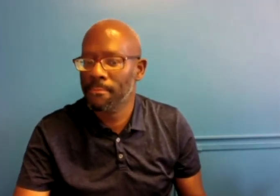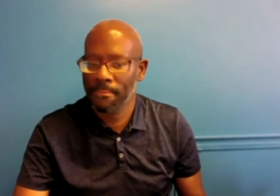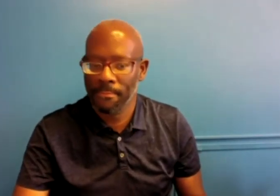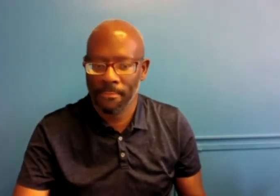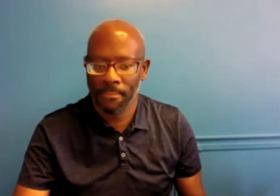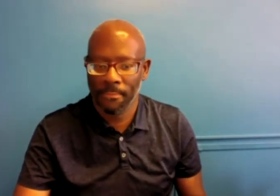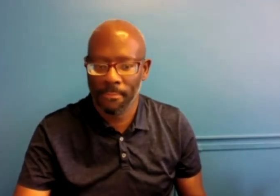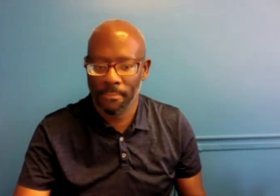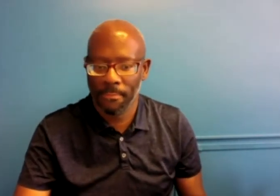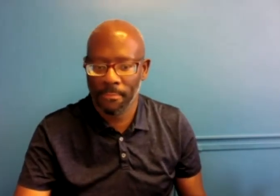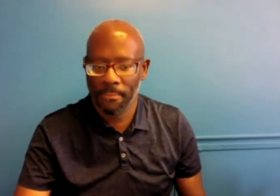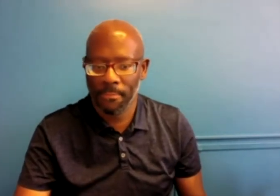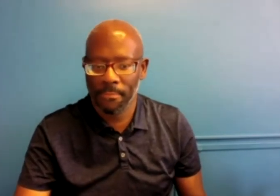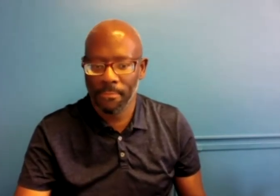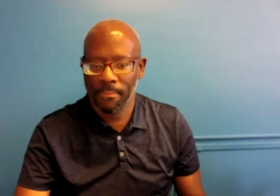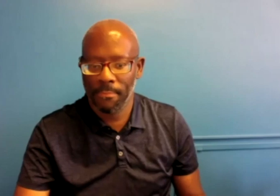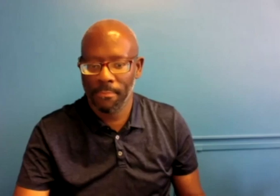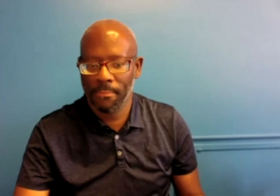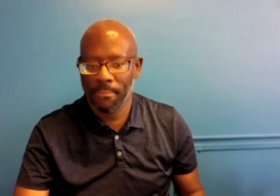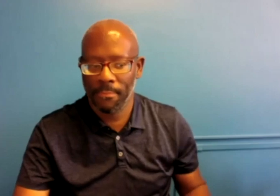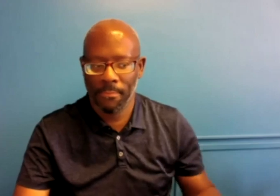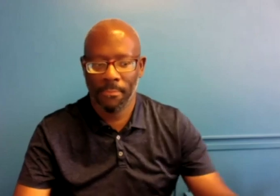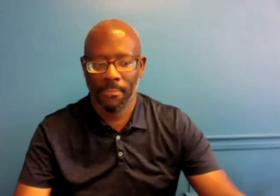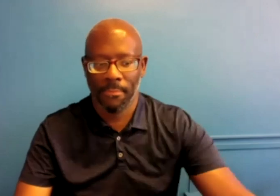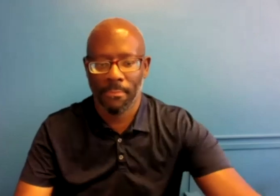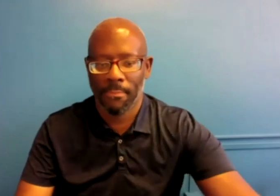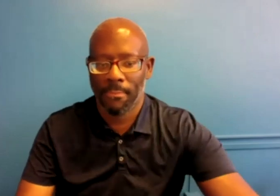get what they need?